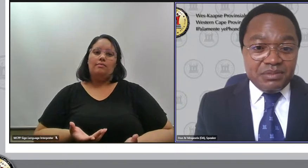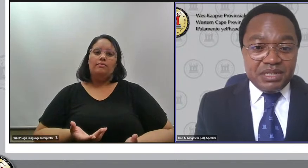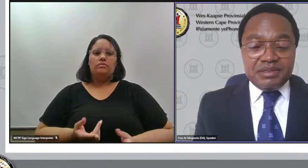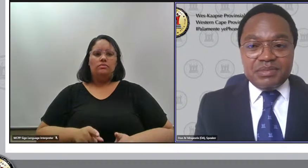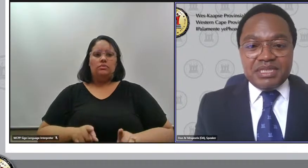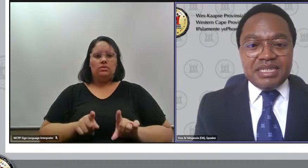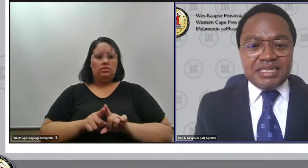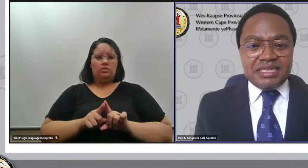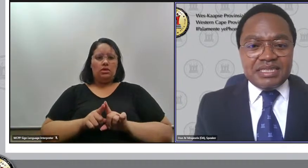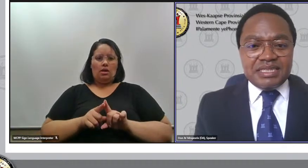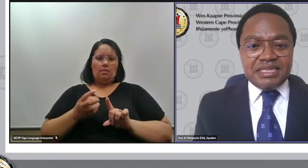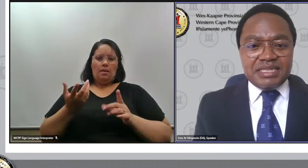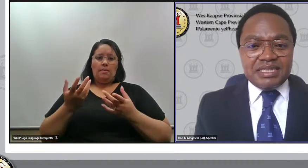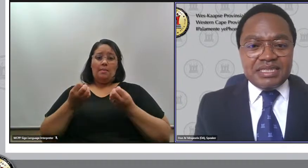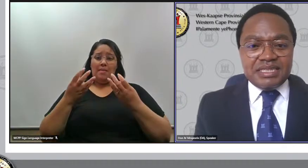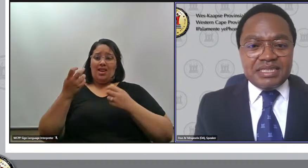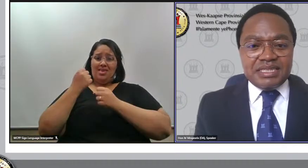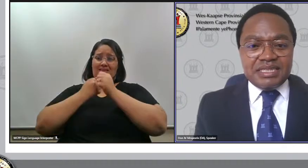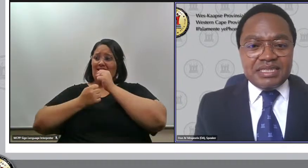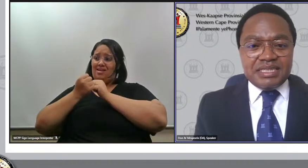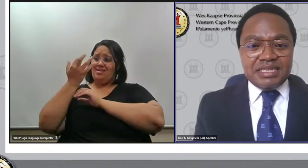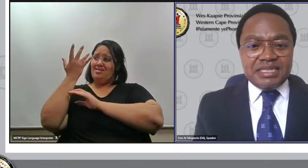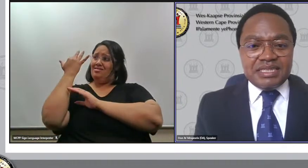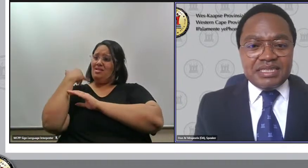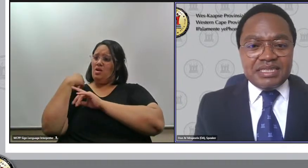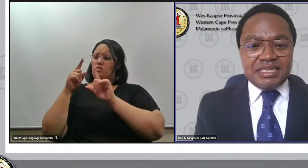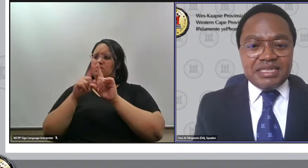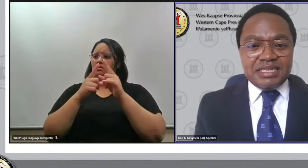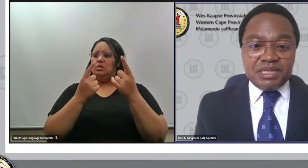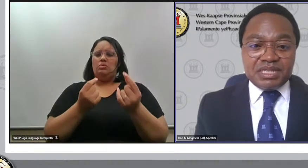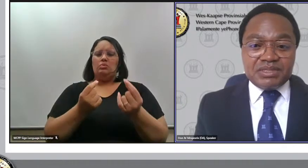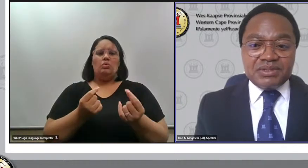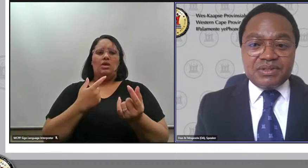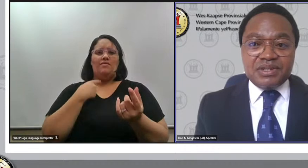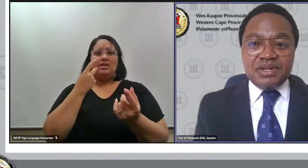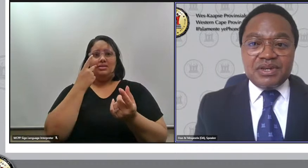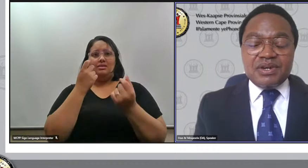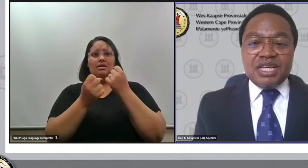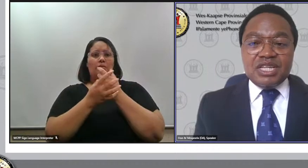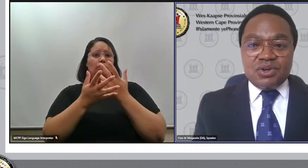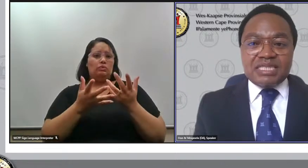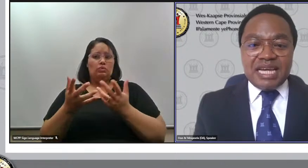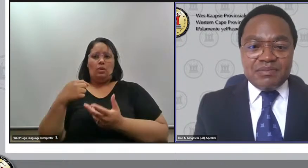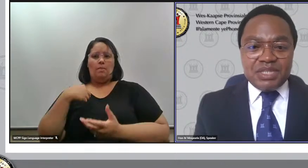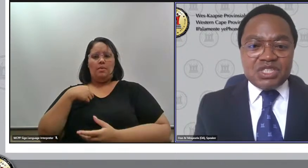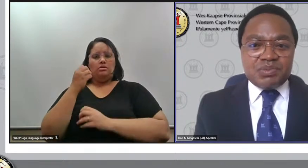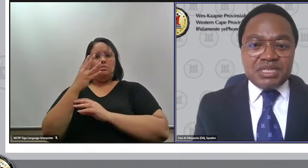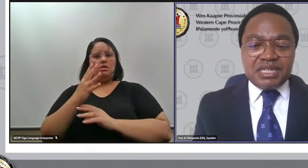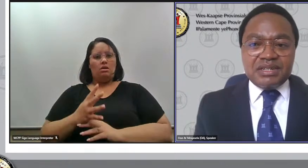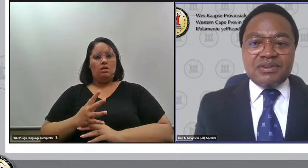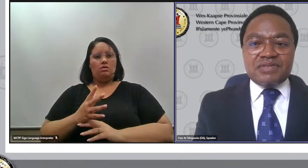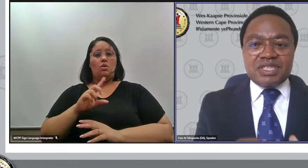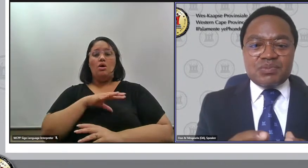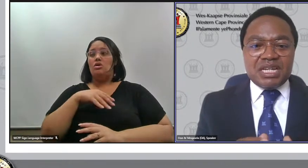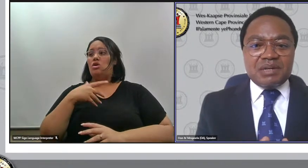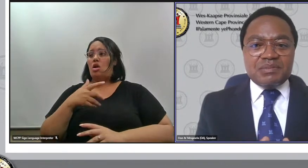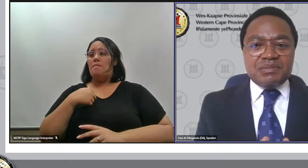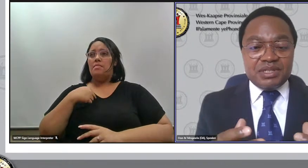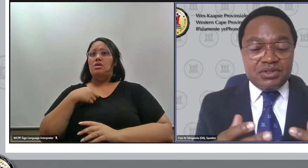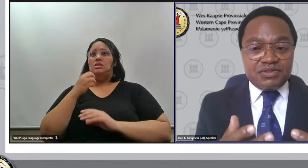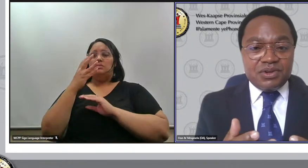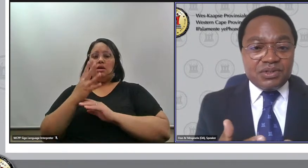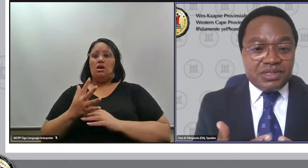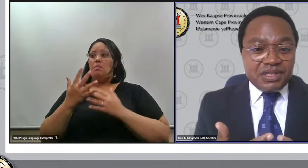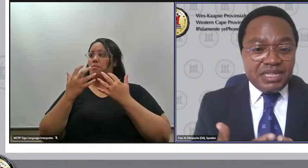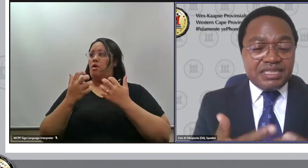many years ago if anything like this were to happen and I'm the speaker. So As long as I am the Speaker of this Parliament,